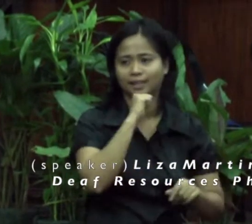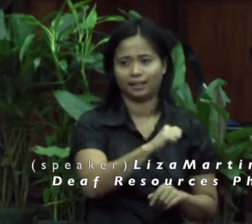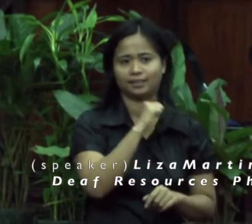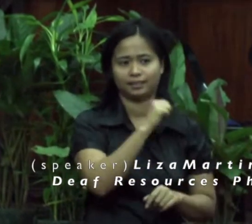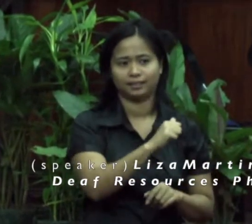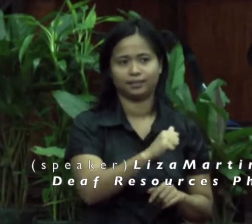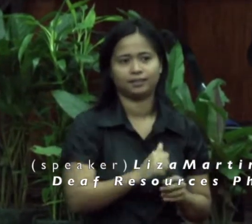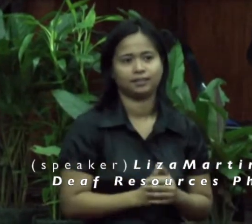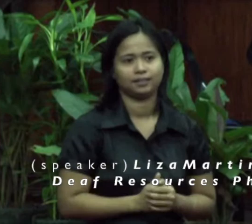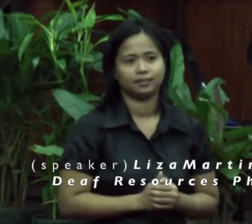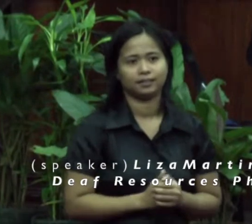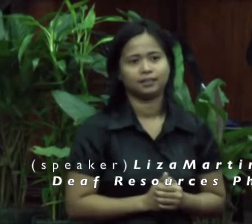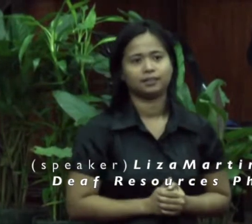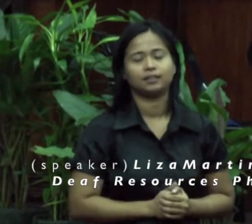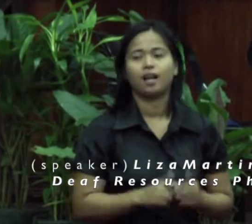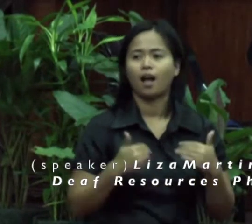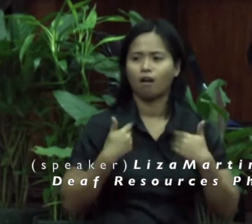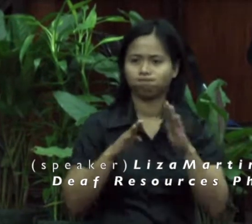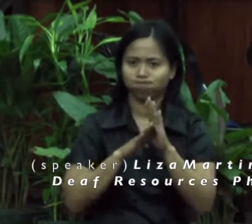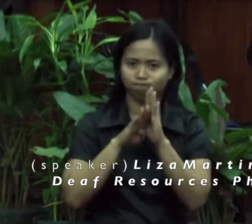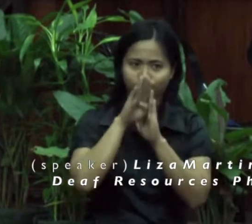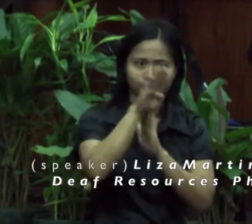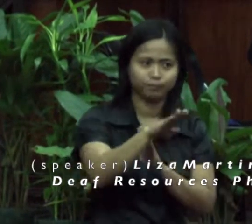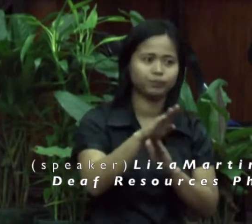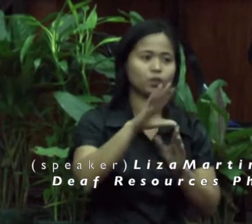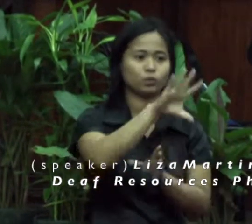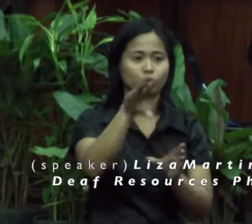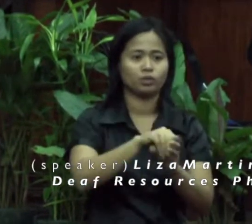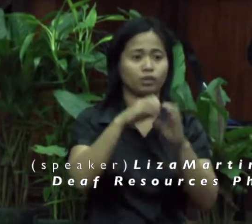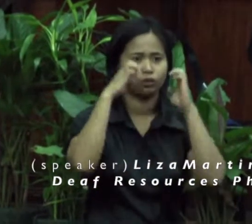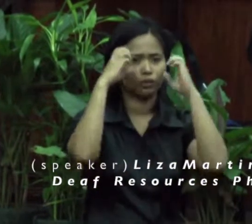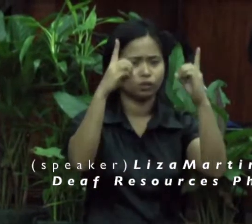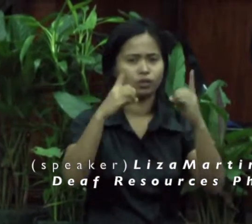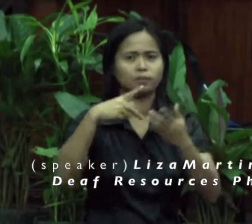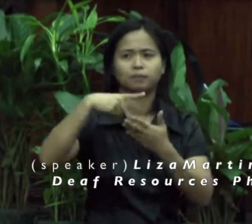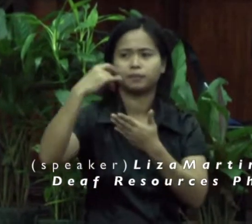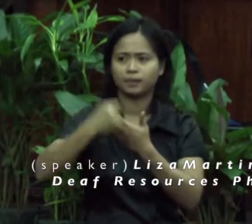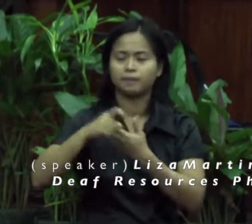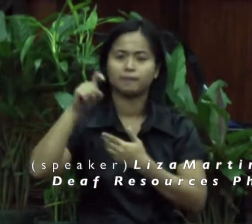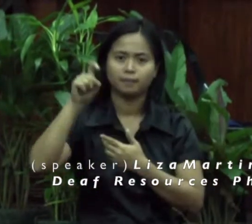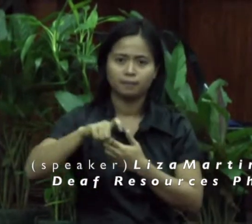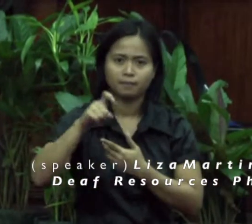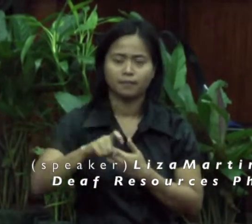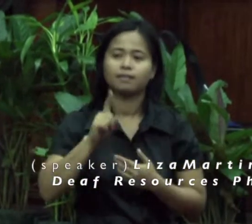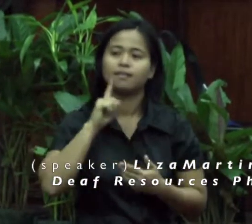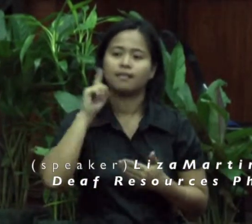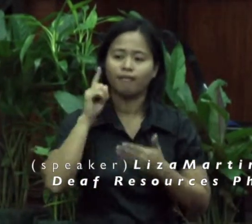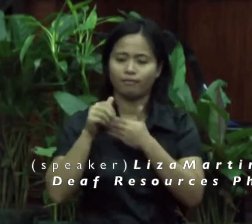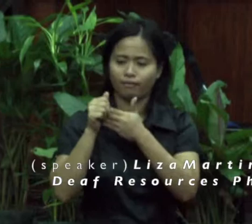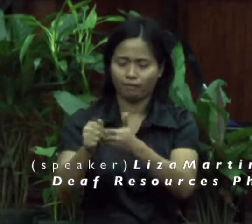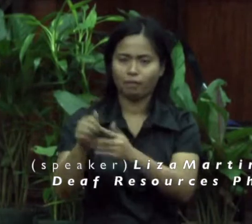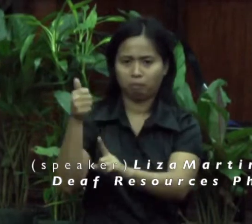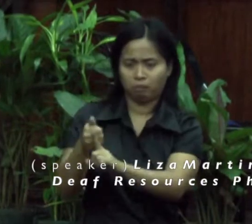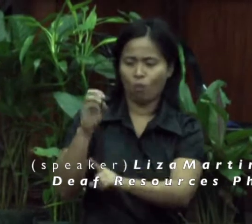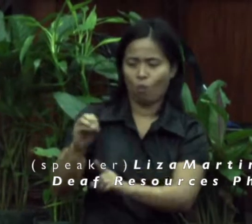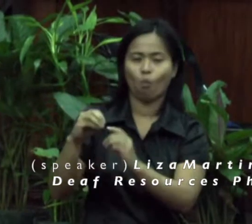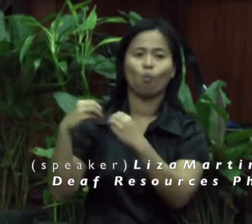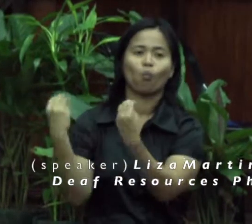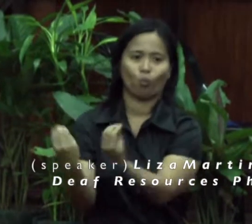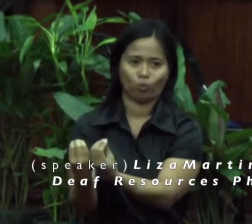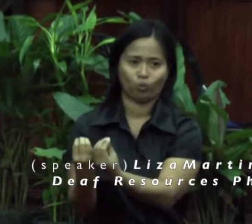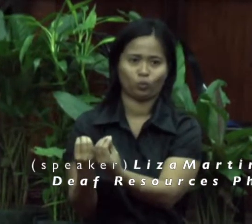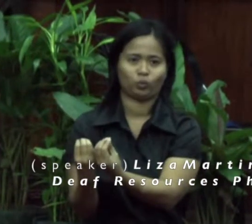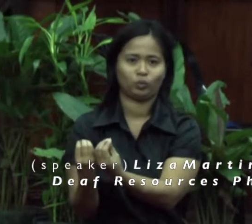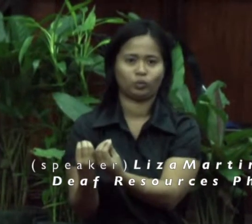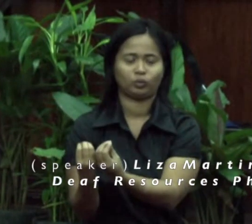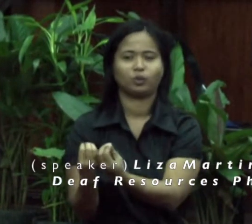interpreter. And the development of inclusive education projects must be led by deaf people and their organizations. This is why we're